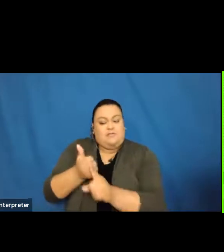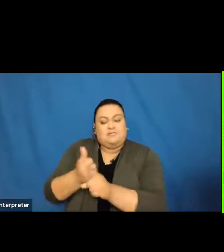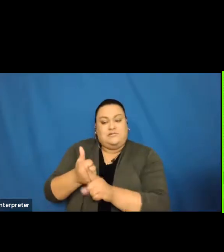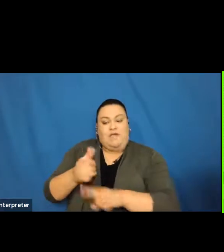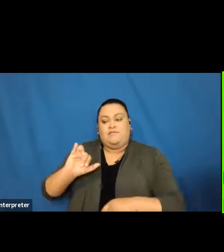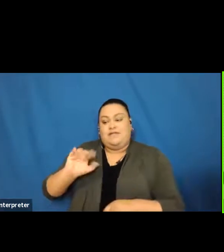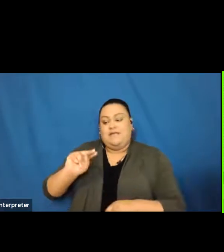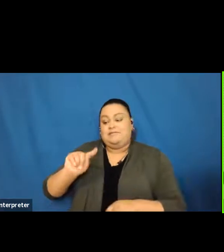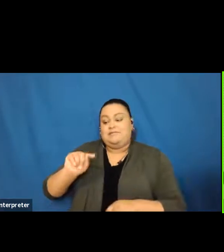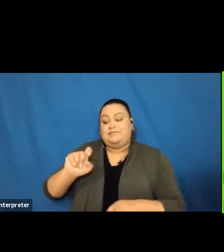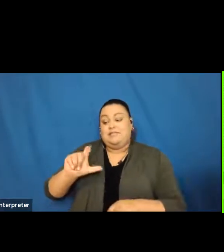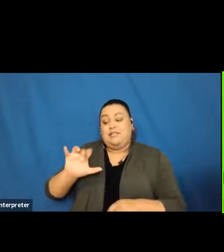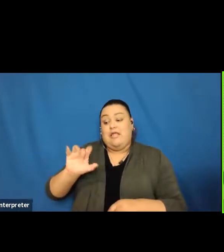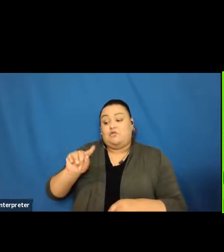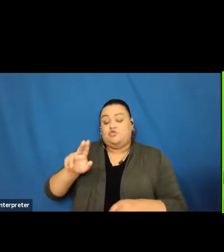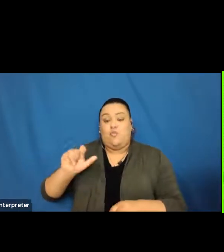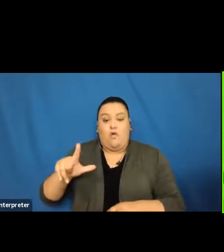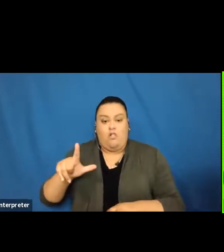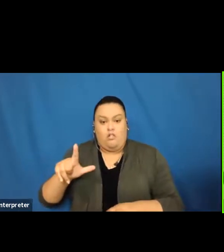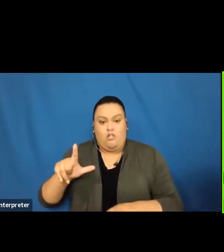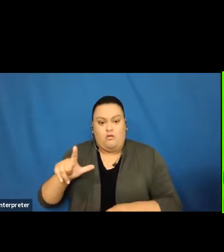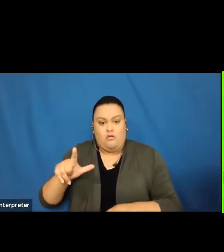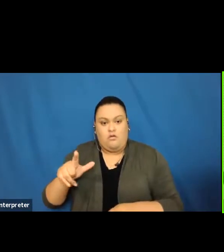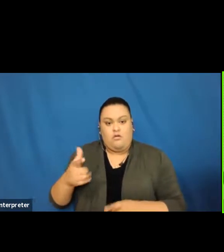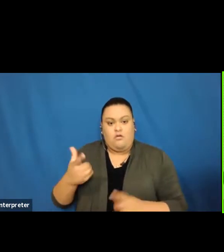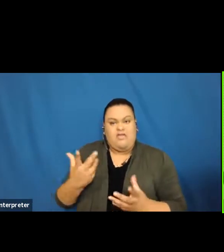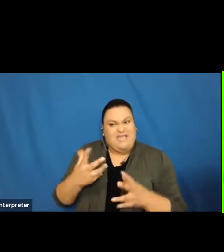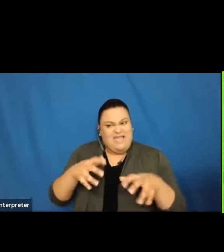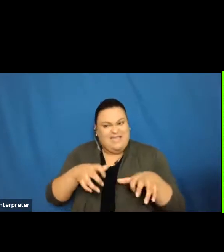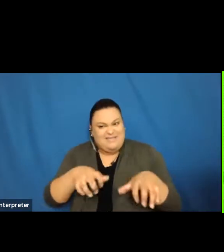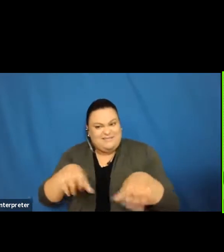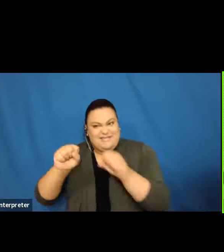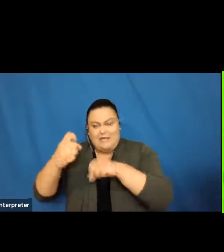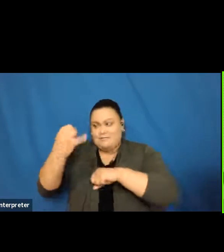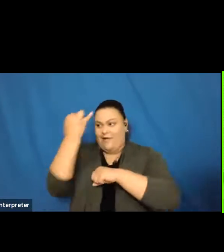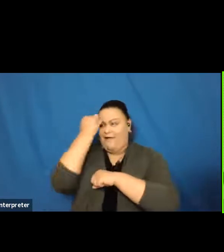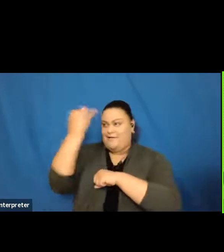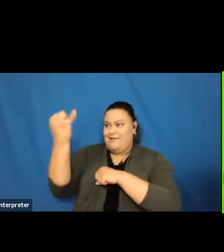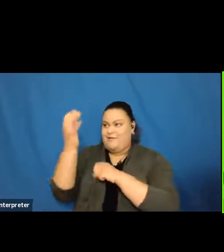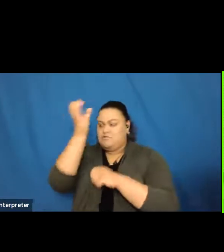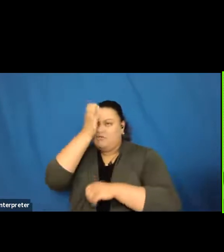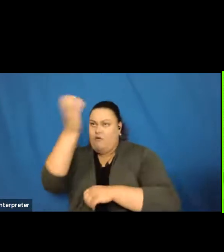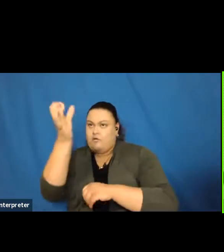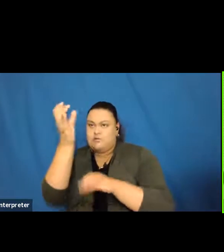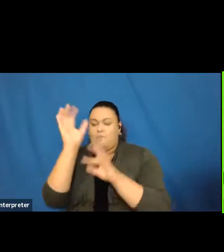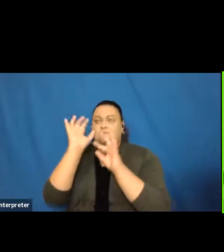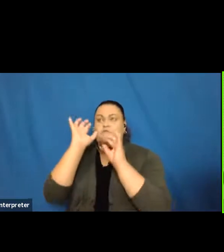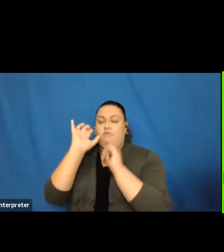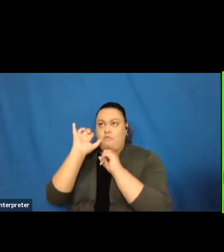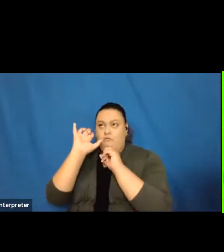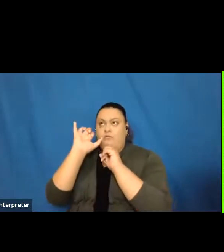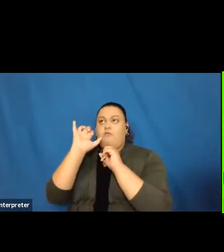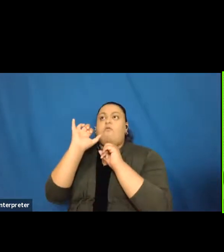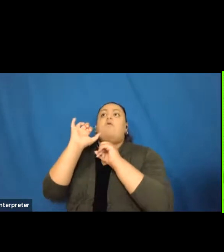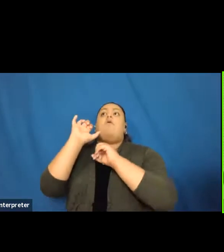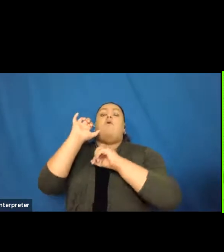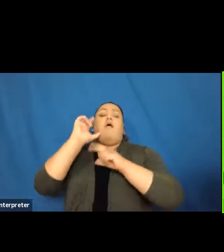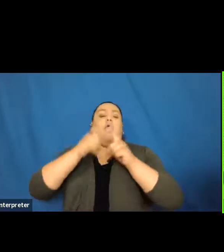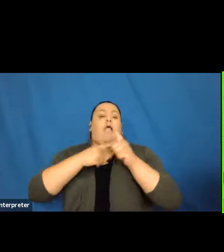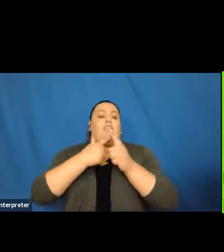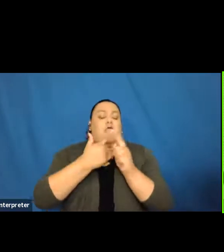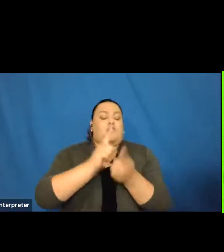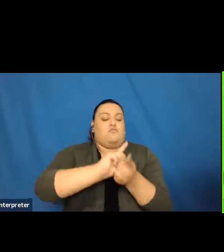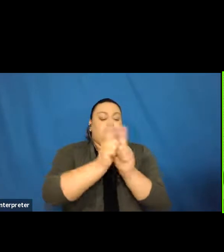to take on bad ideas, good ideas to take on bad ideas. You know what I'm saying? So you got to have that idea fight that translates